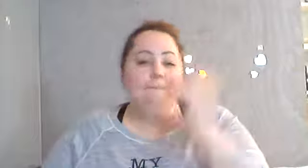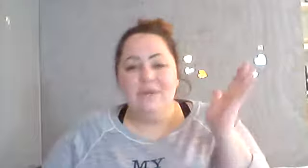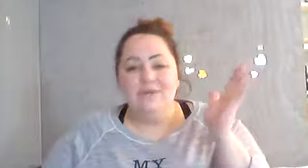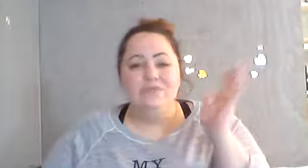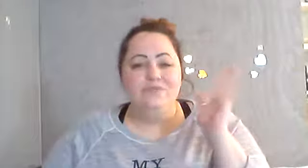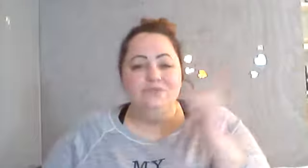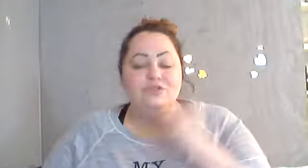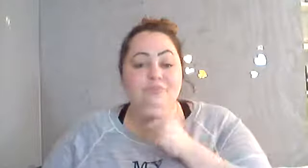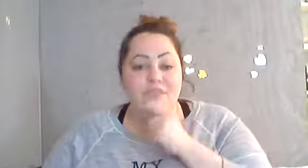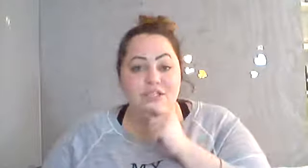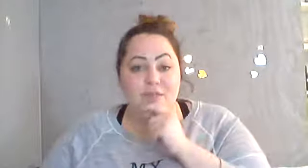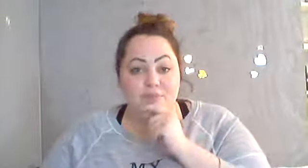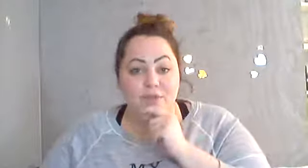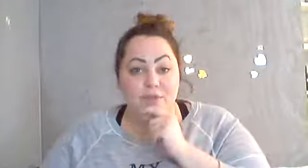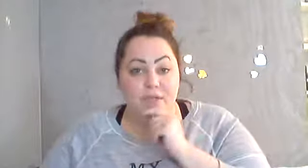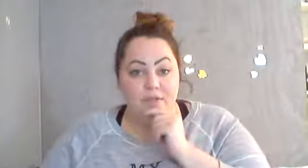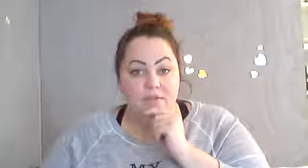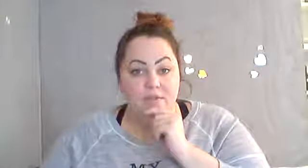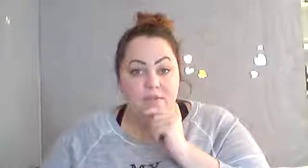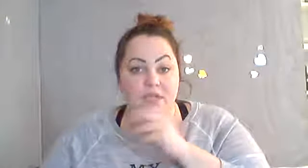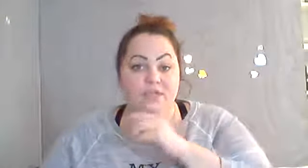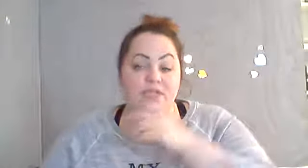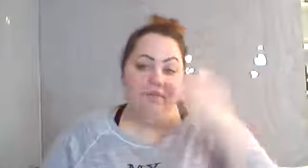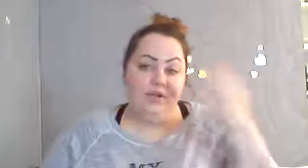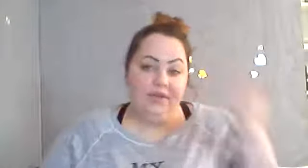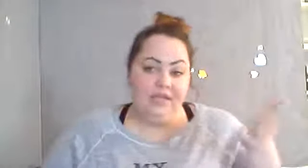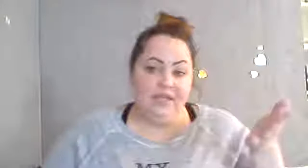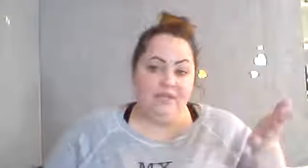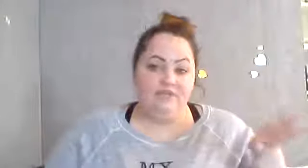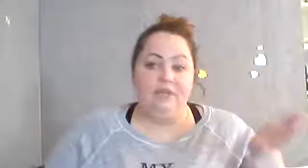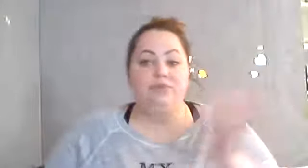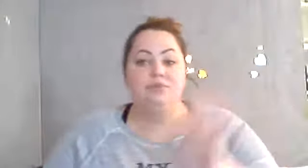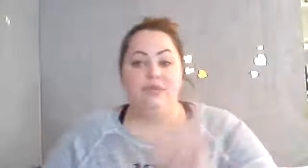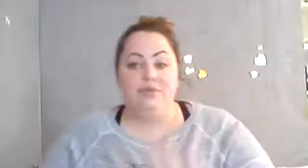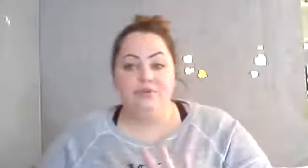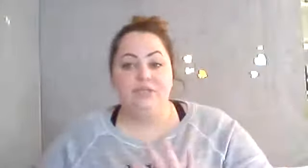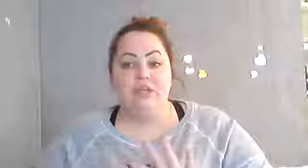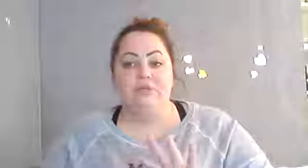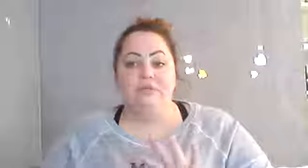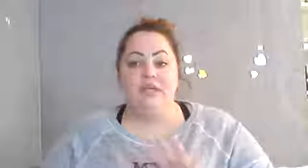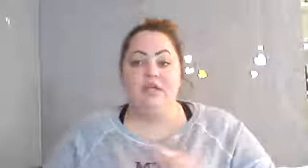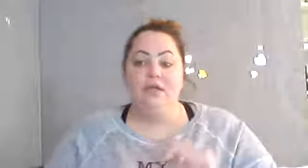most of you should be in chapter 3. There's some that are at the end of chapter 2, entering chapter 3.